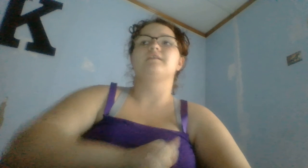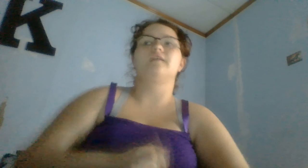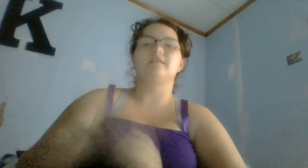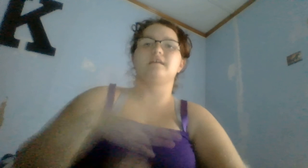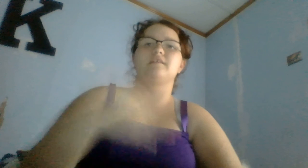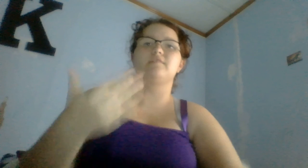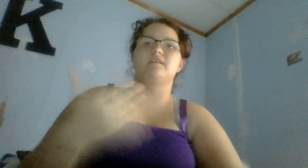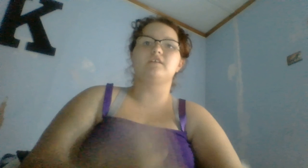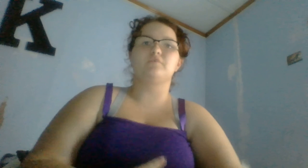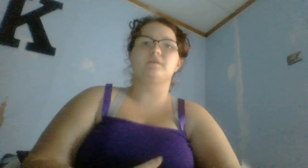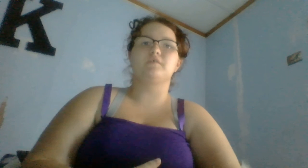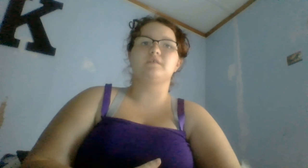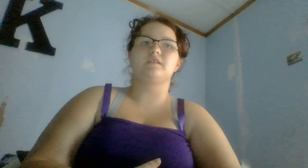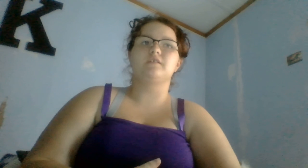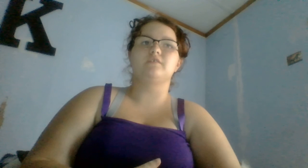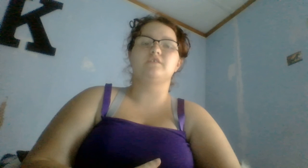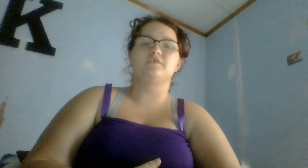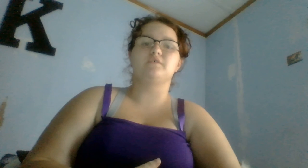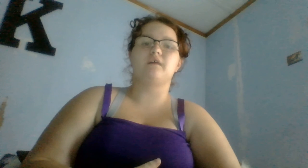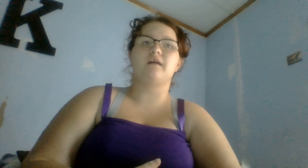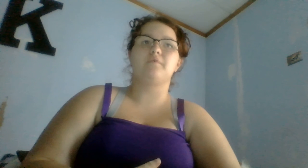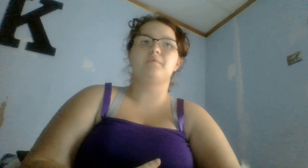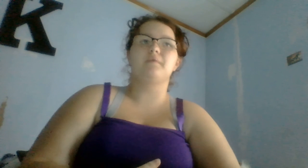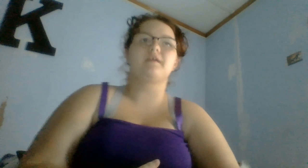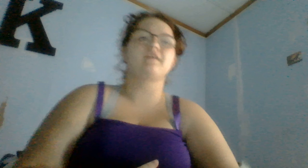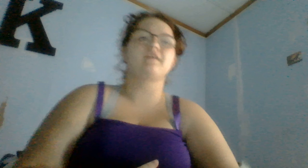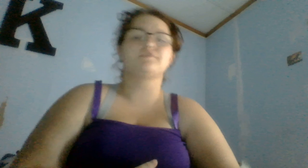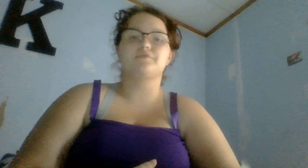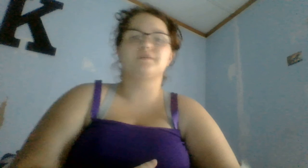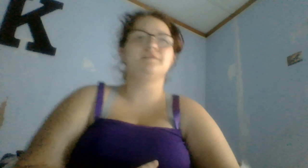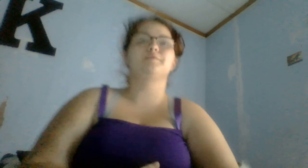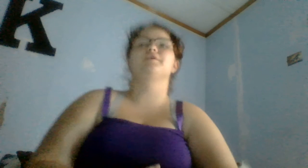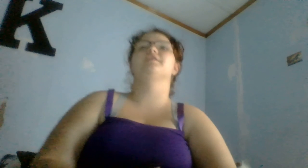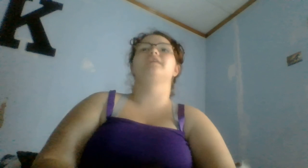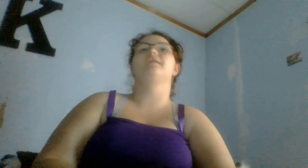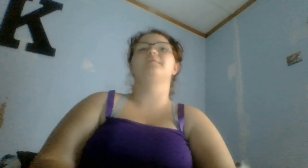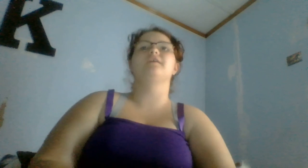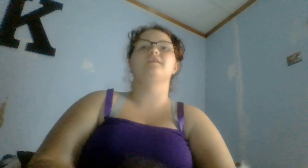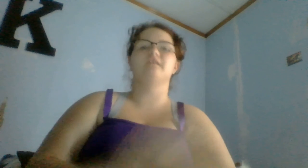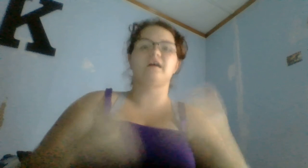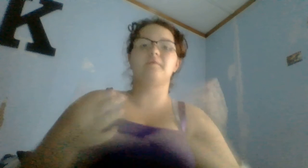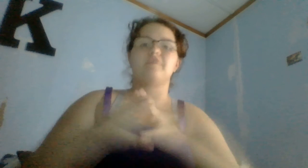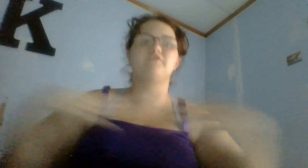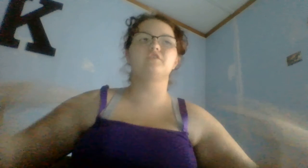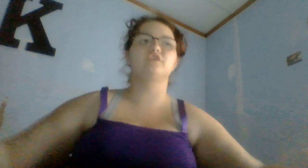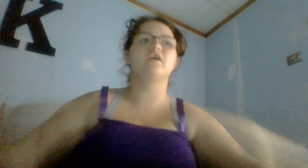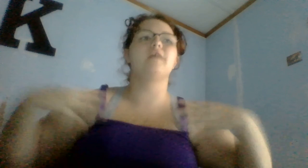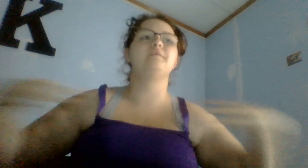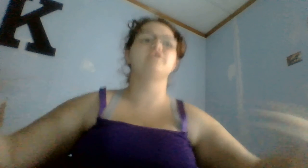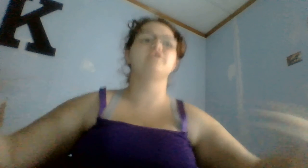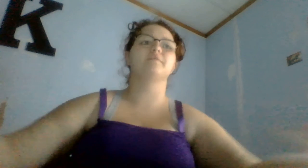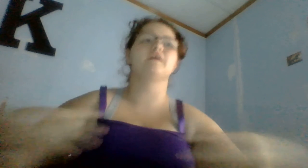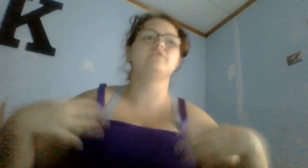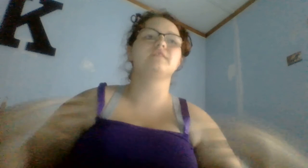at the end of the year 2022 i won't be in high school anymore i'll be i'll be a full adult i'll be doing my own